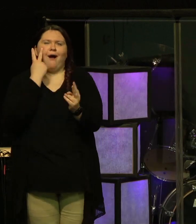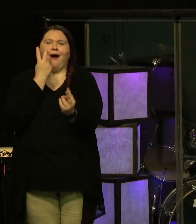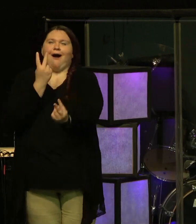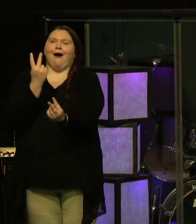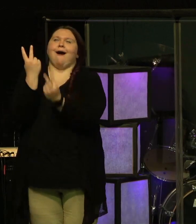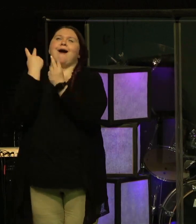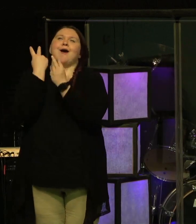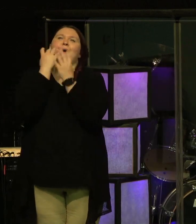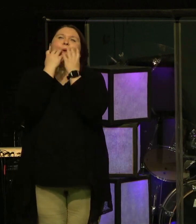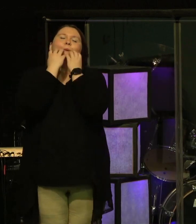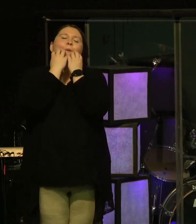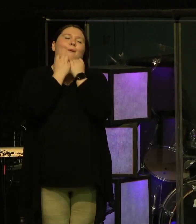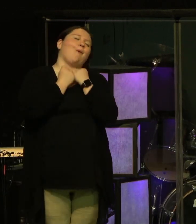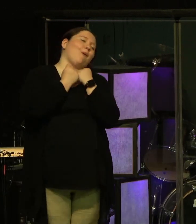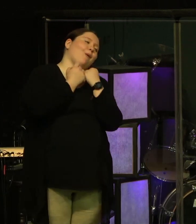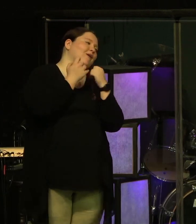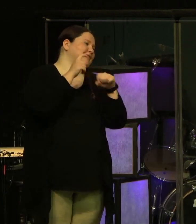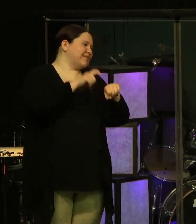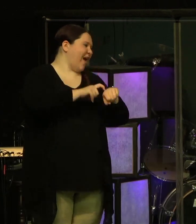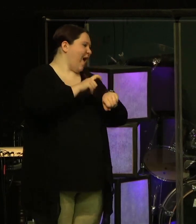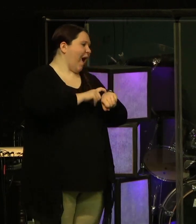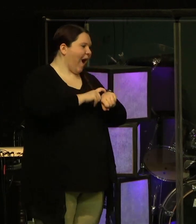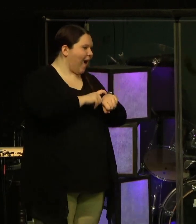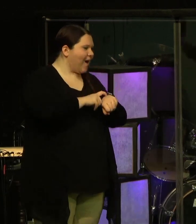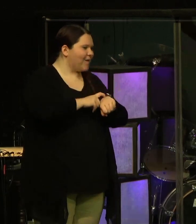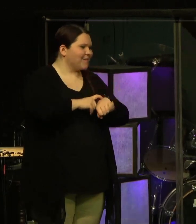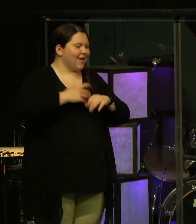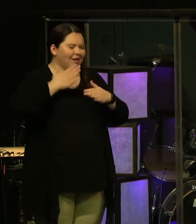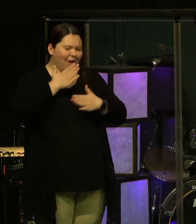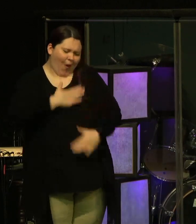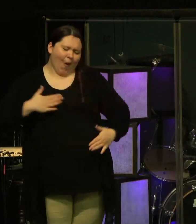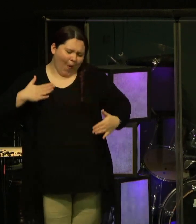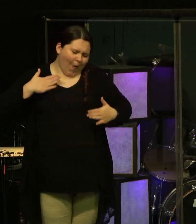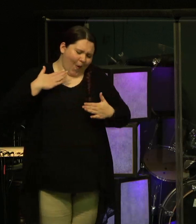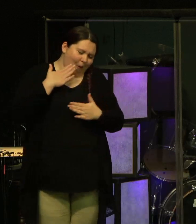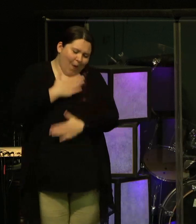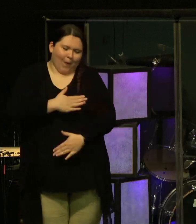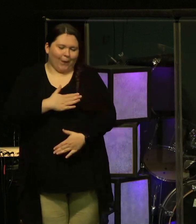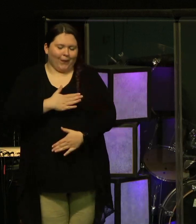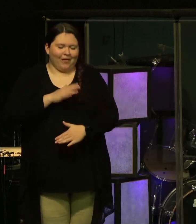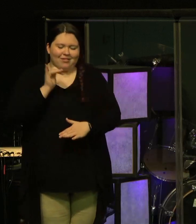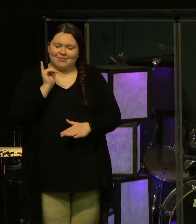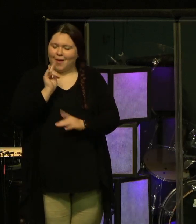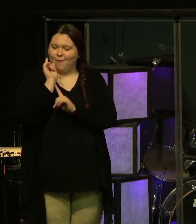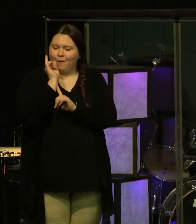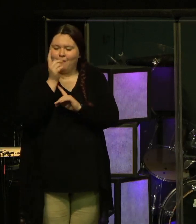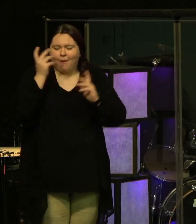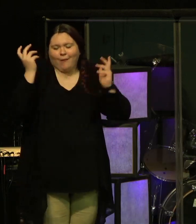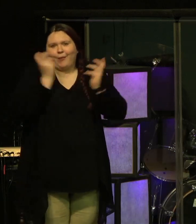relish at this time in their life when they enjoyed that shining moment.